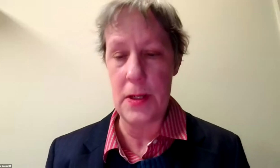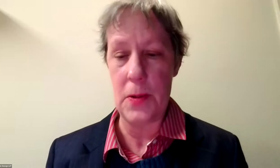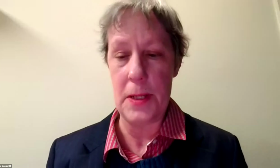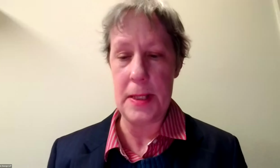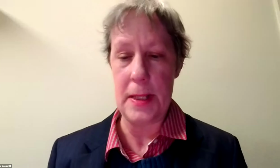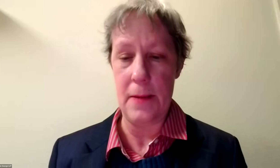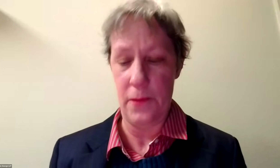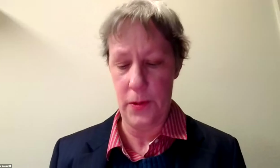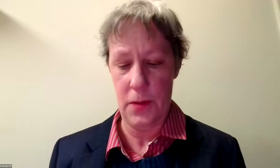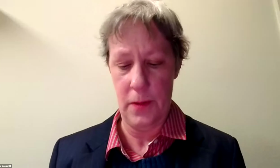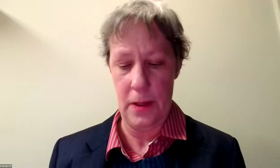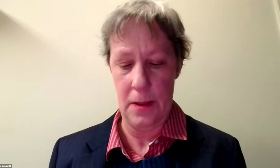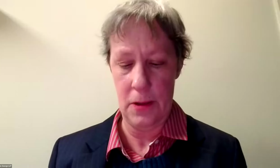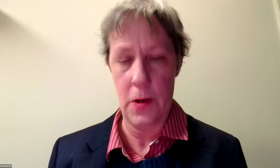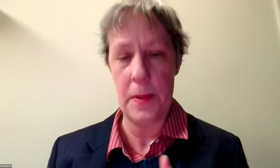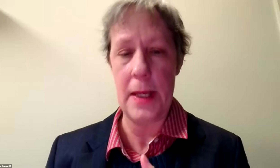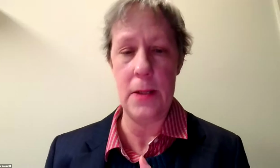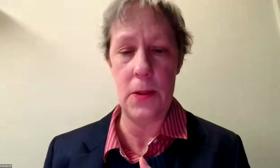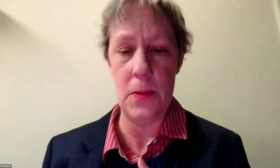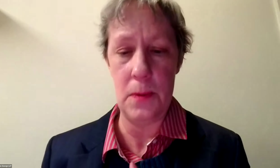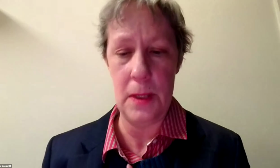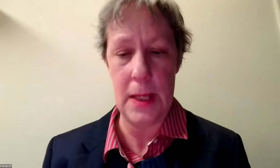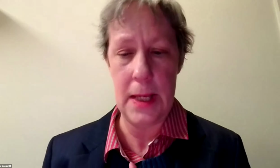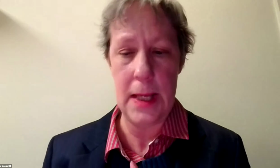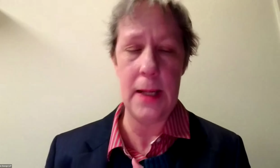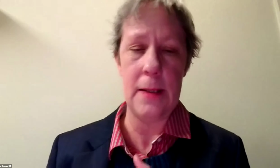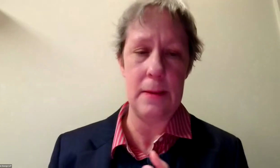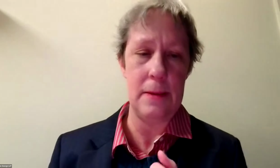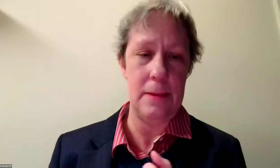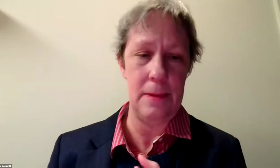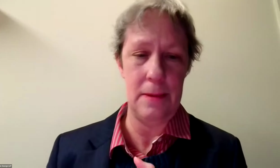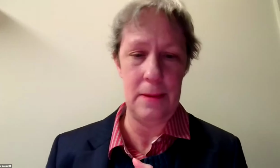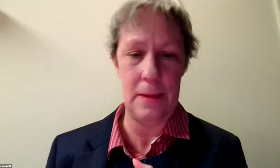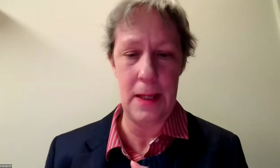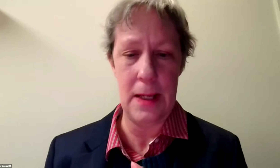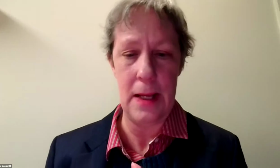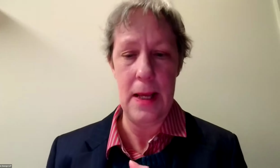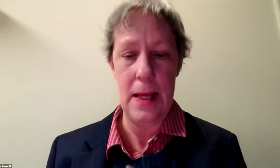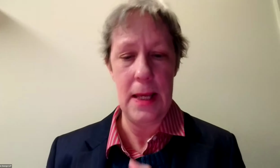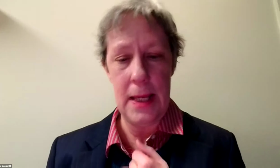point of the lawsuit is that, first of all, Trump he